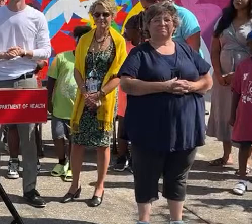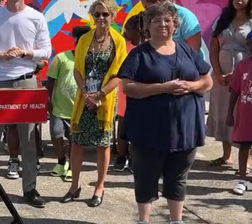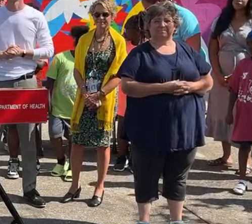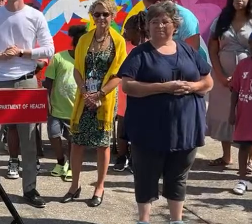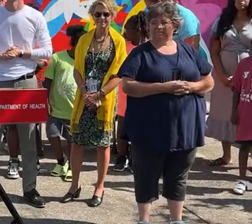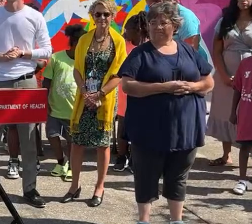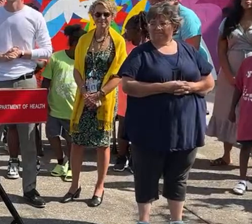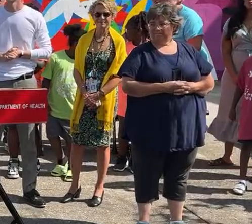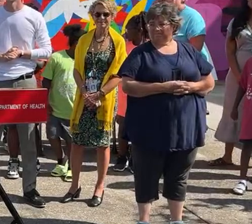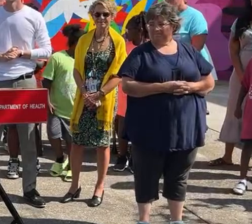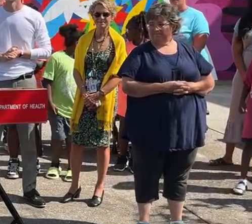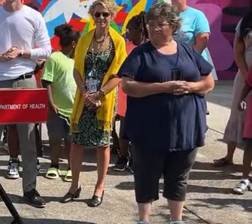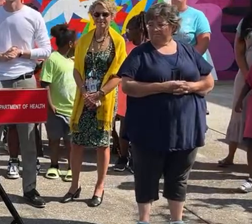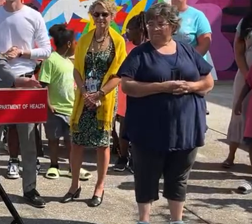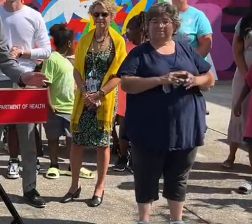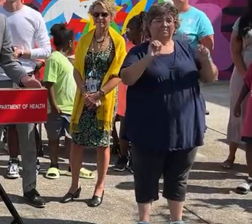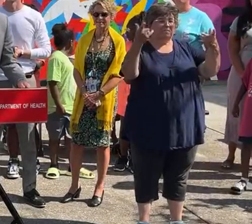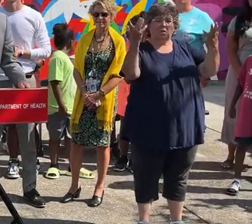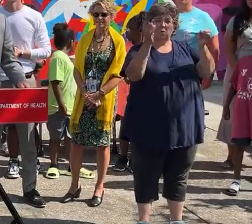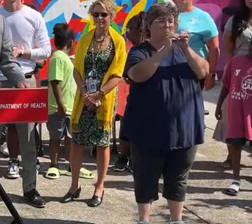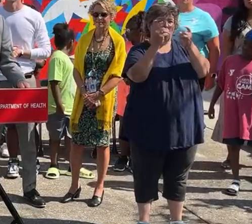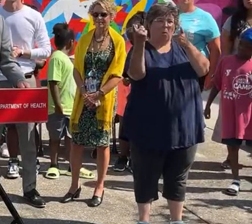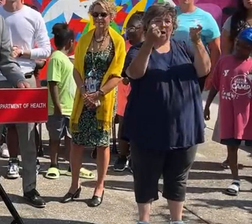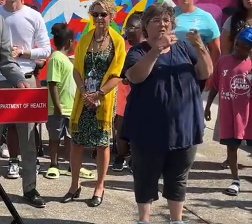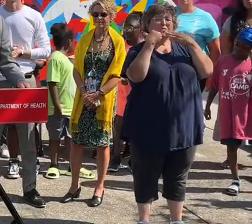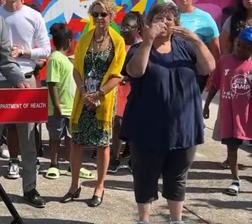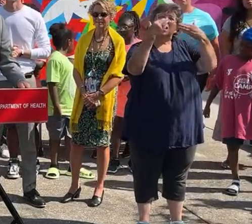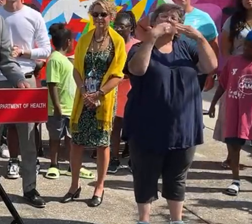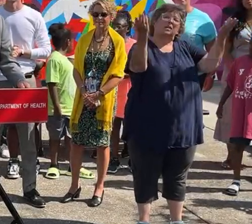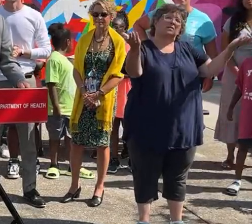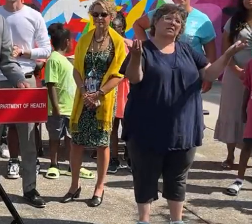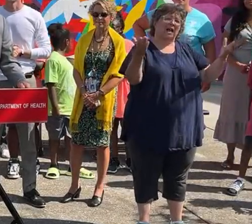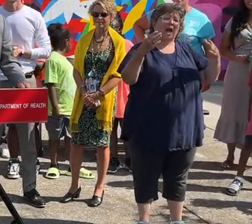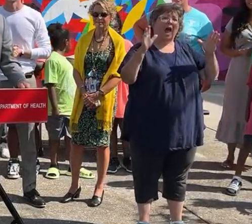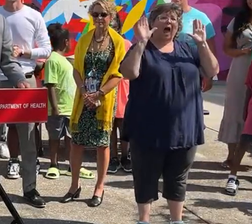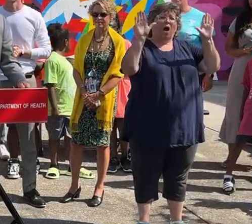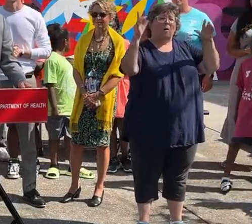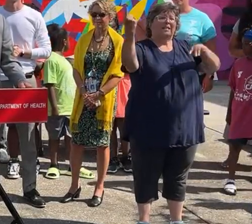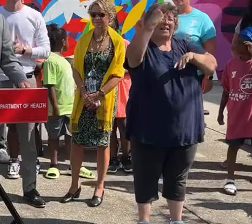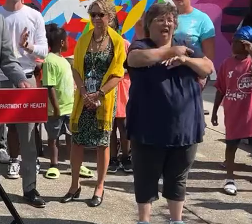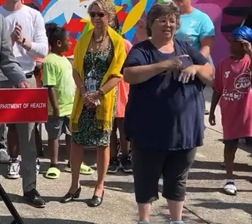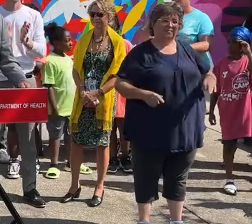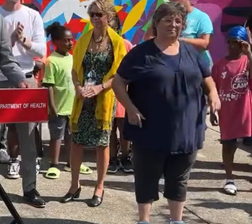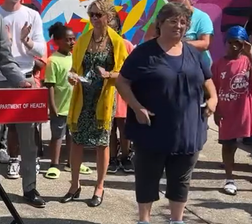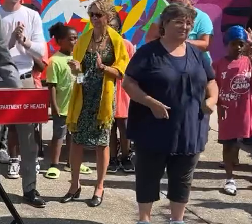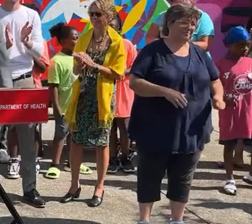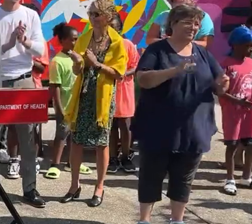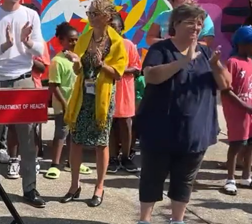All right, if there's no further questions, thank you, and have a great day.